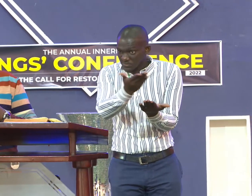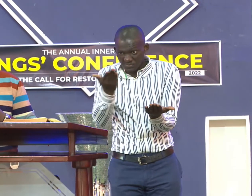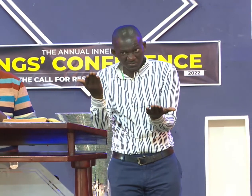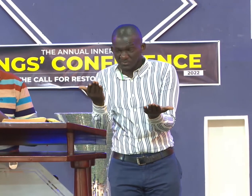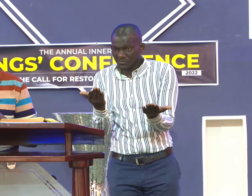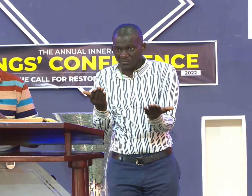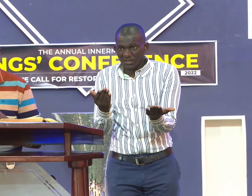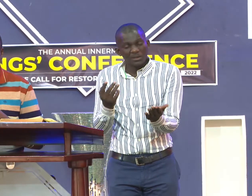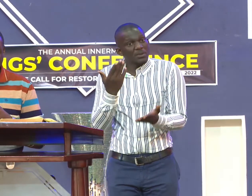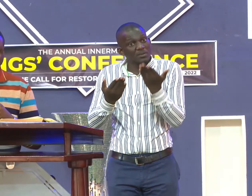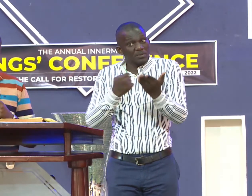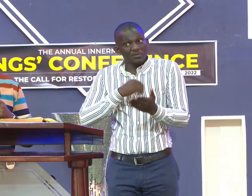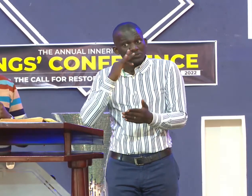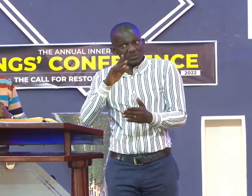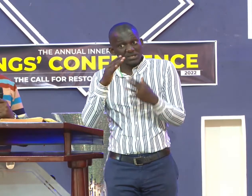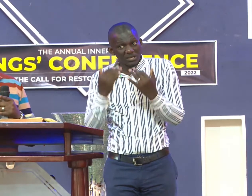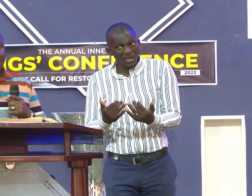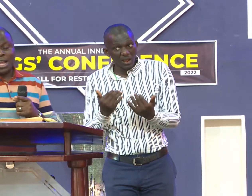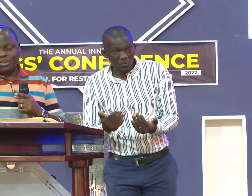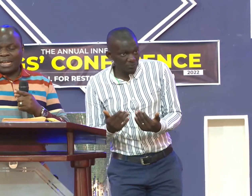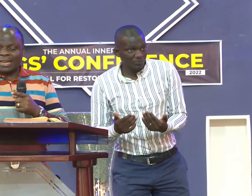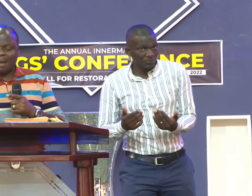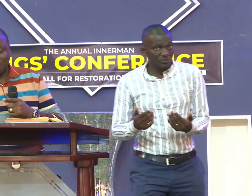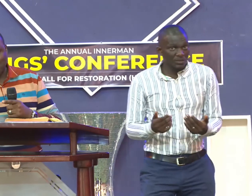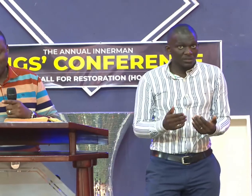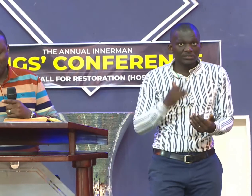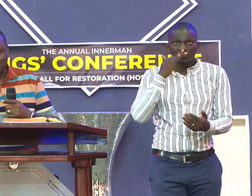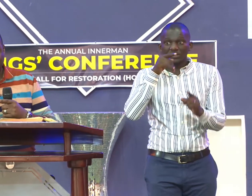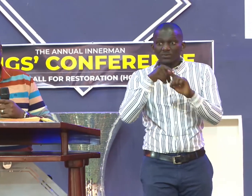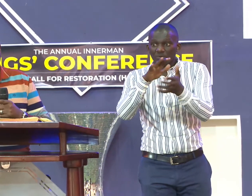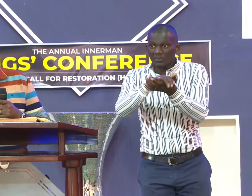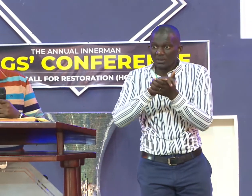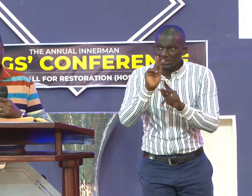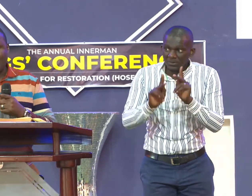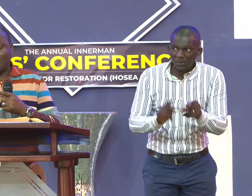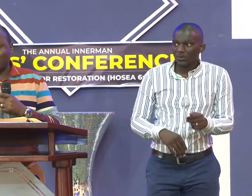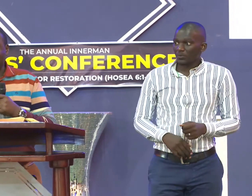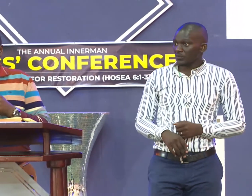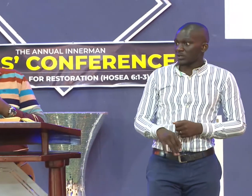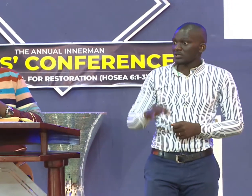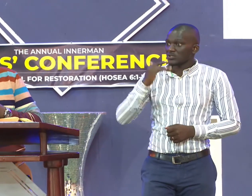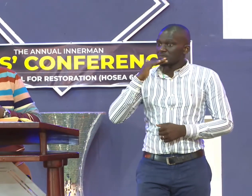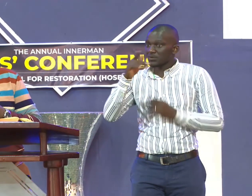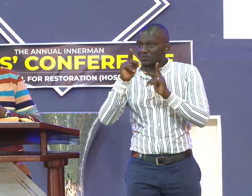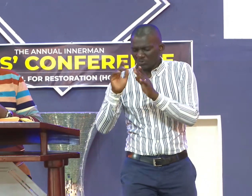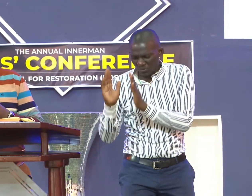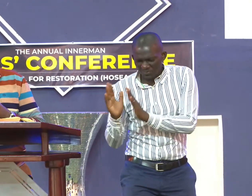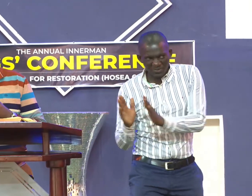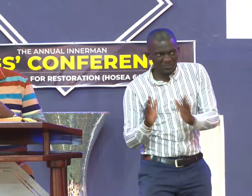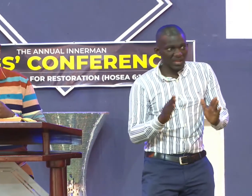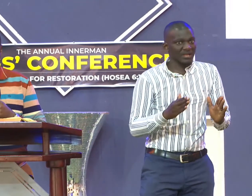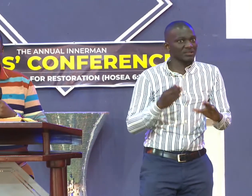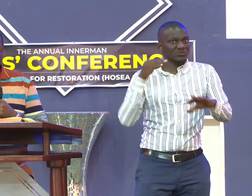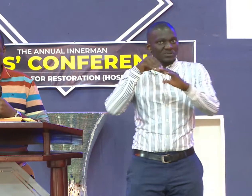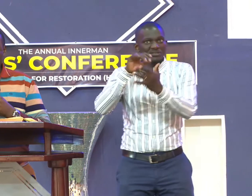think. Maybe I'm speaking this, speaking to the marriage, even